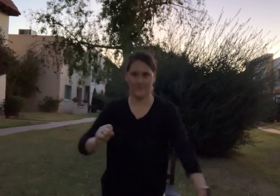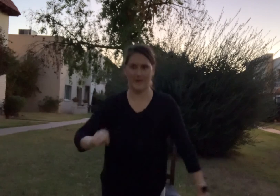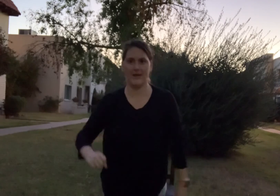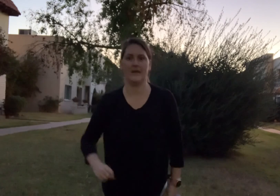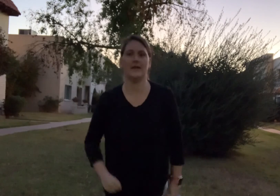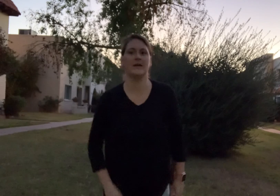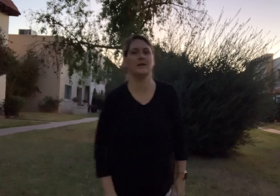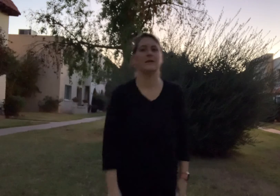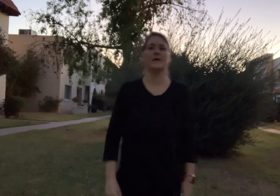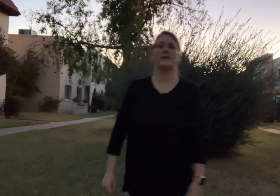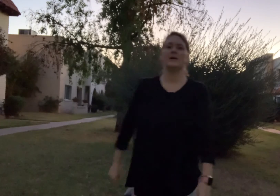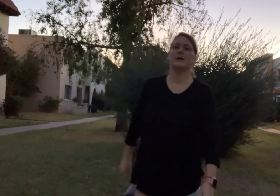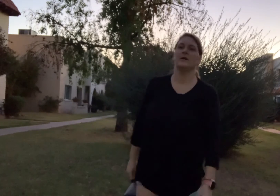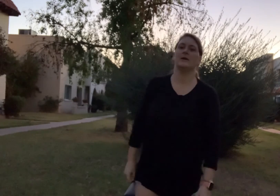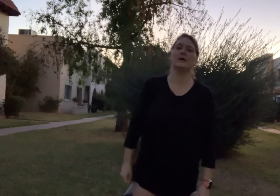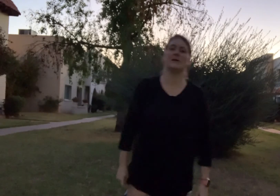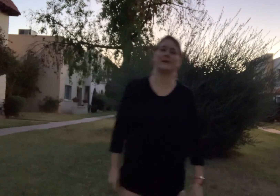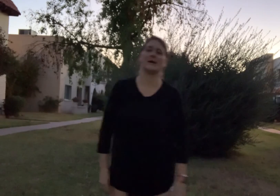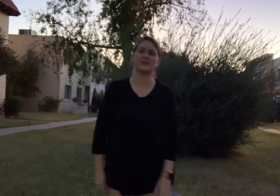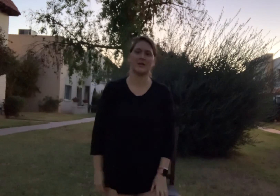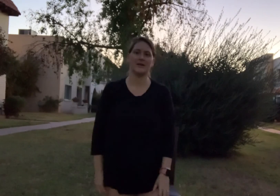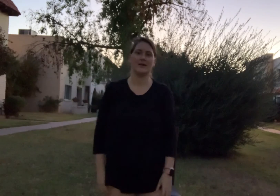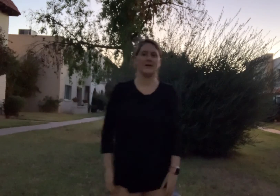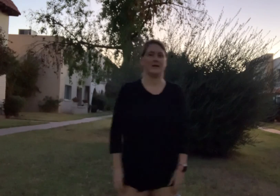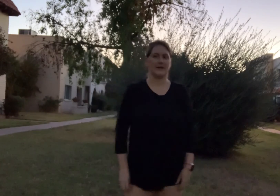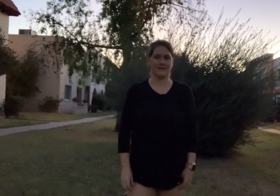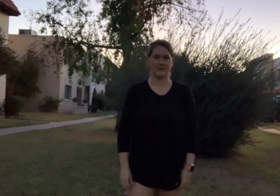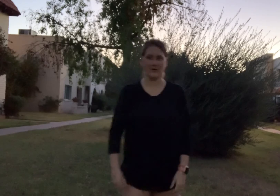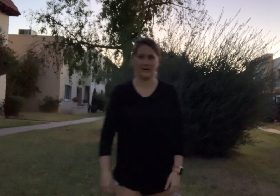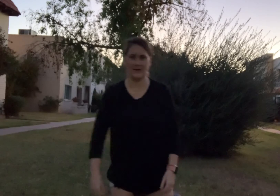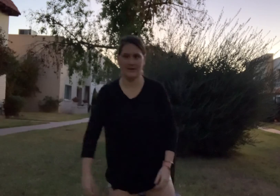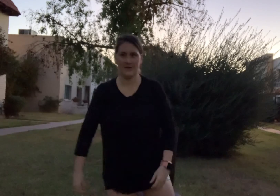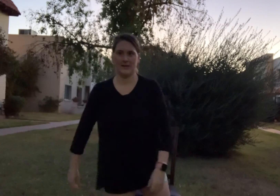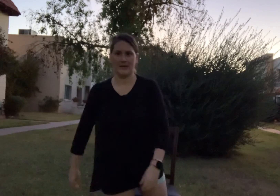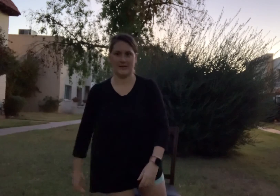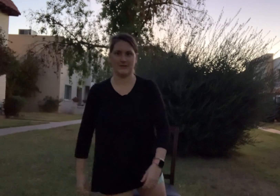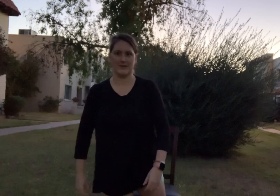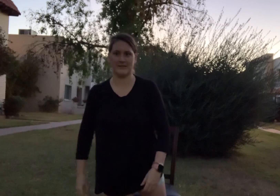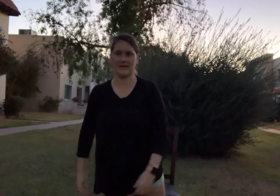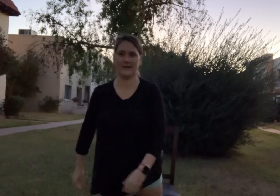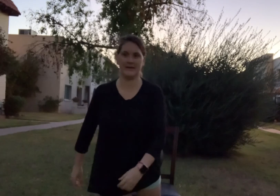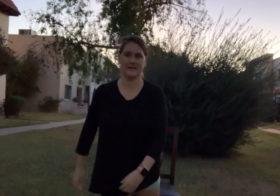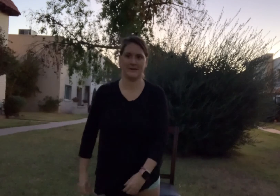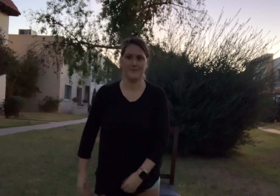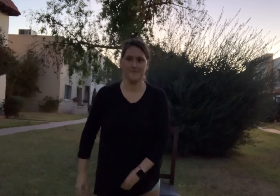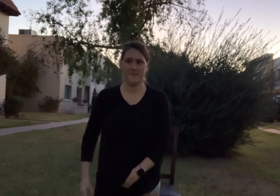1, 2, 3, 4, 5, 6, 7, 8, 9, 40. Oh my gosh. All right, 10 more. I can do this.